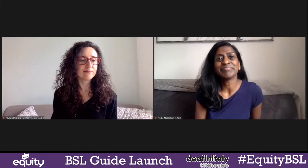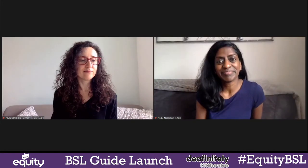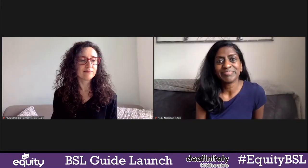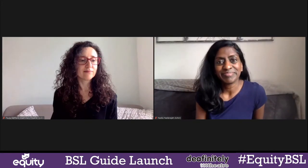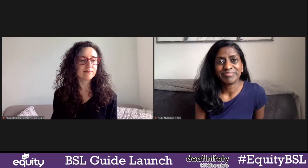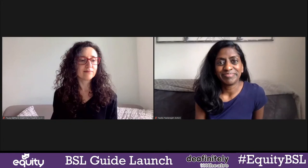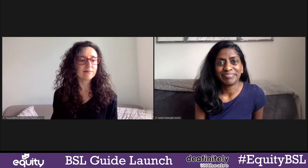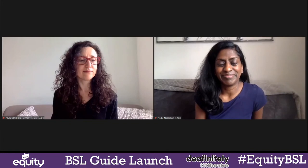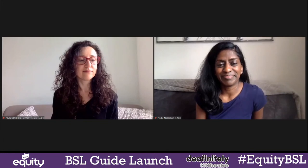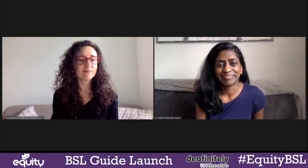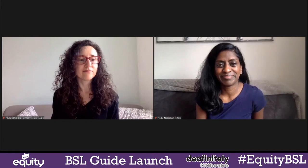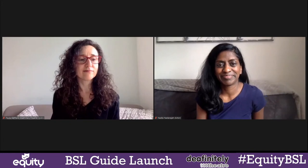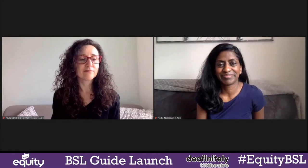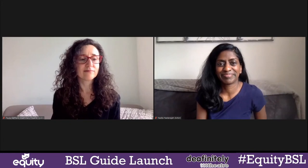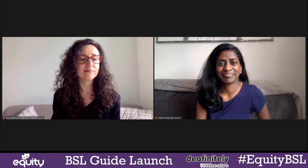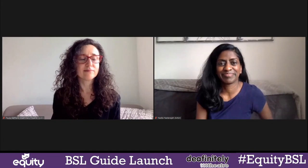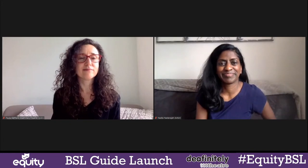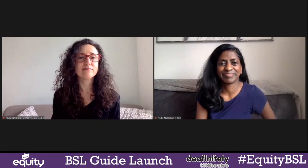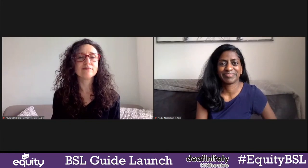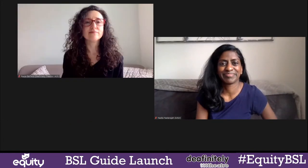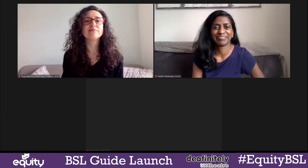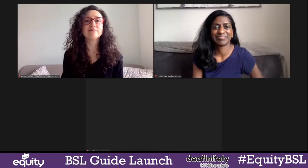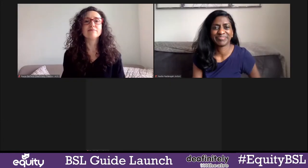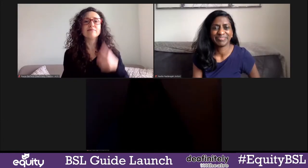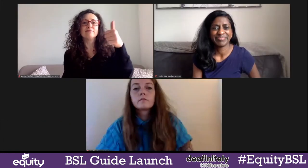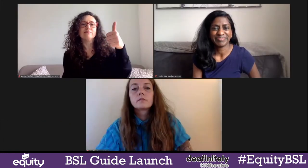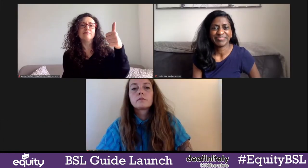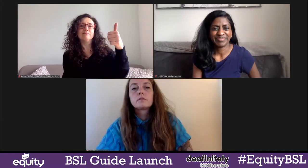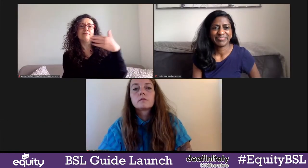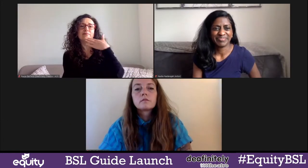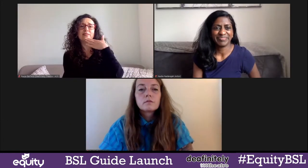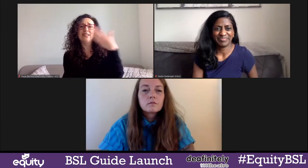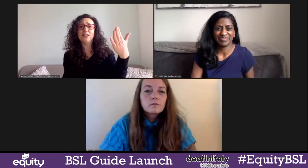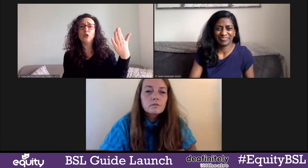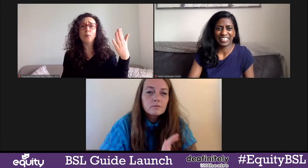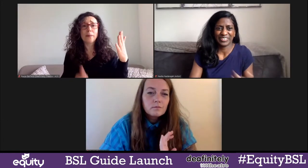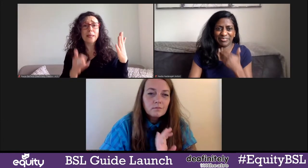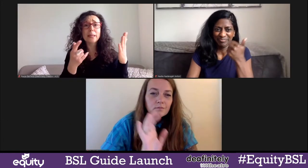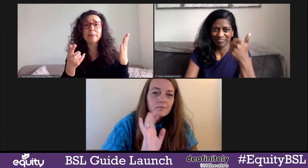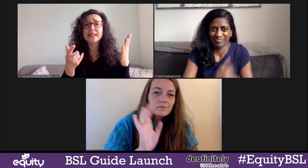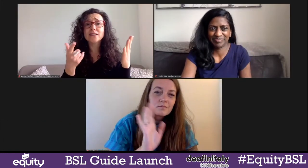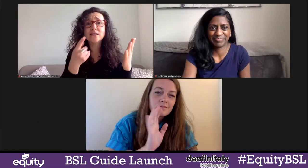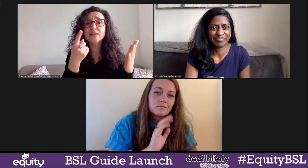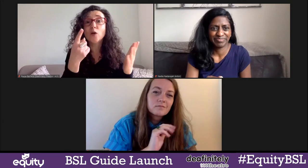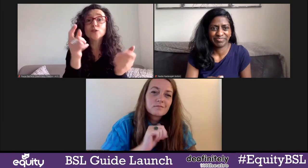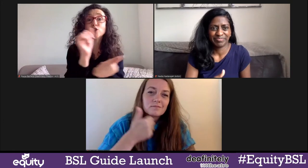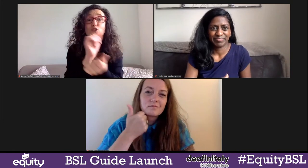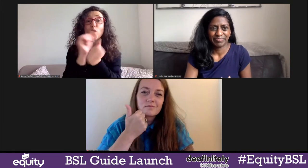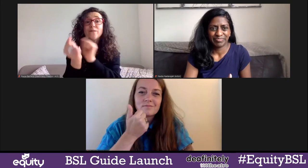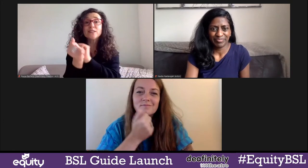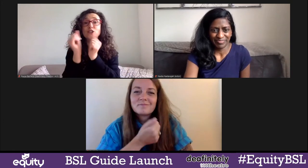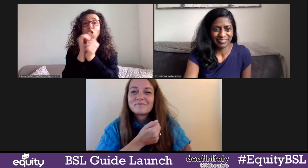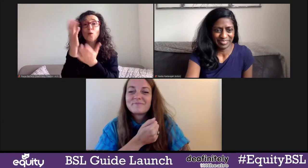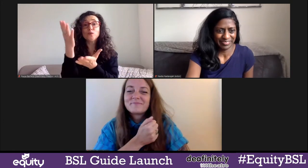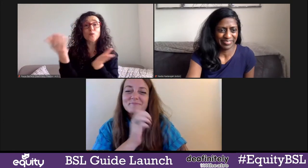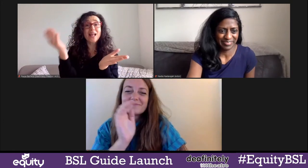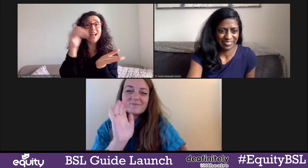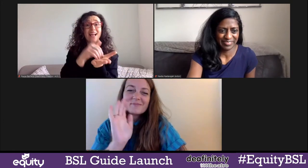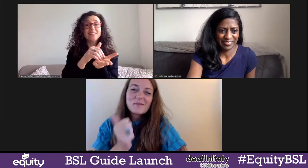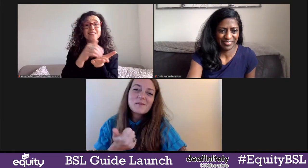work budget, and we can work together to support the fees of the interpreters. Thank you for that, Nadia. I really appreciate that.